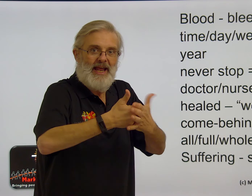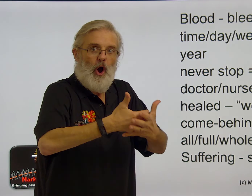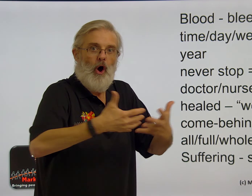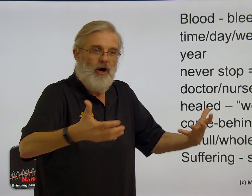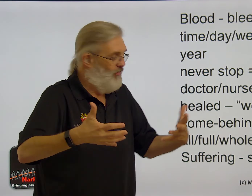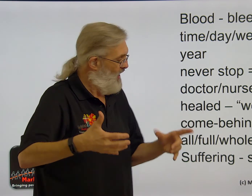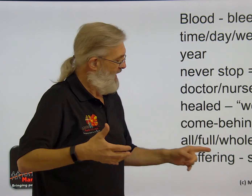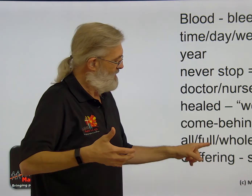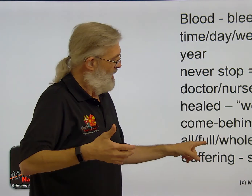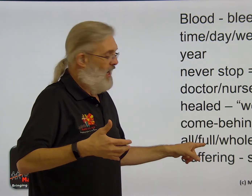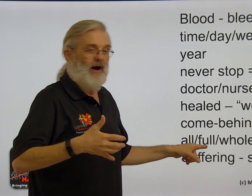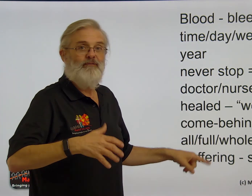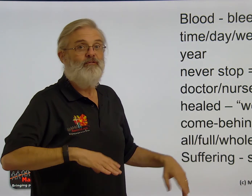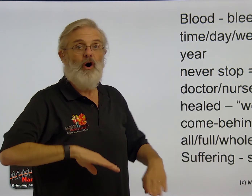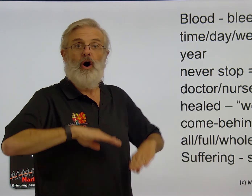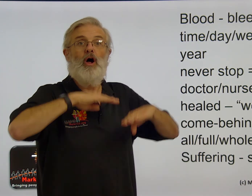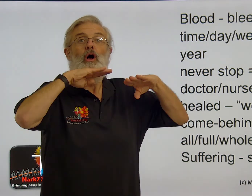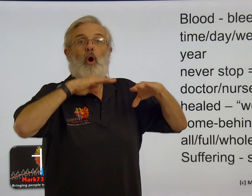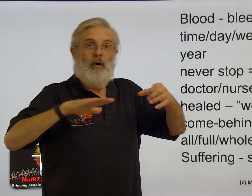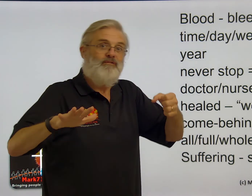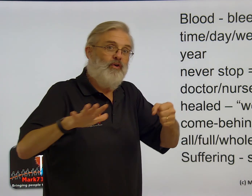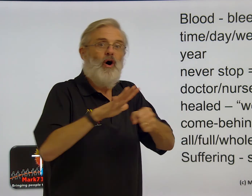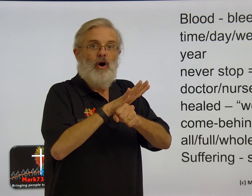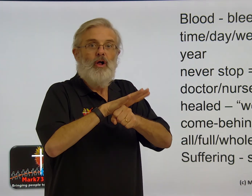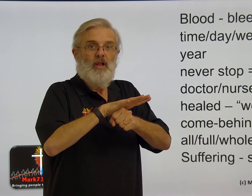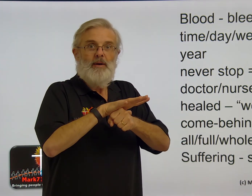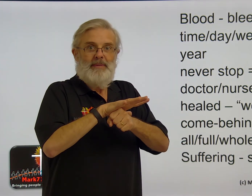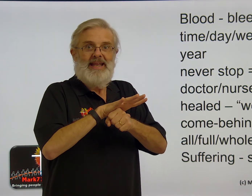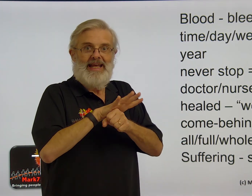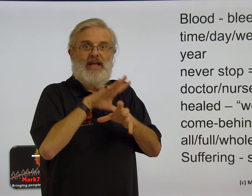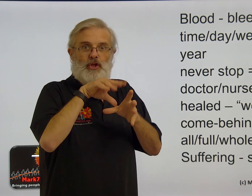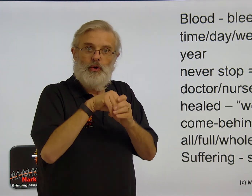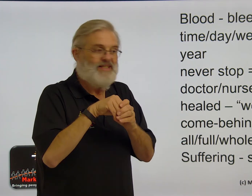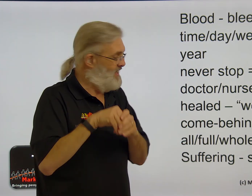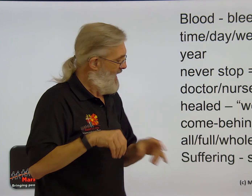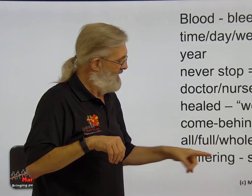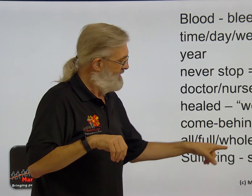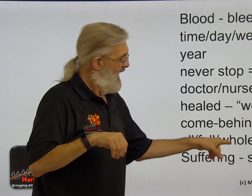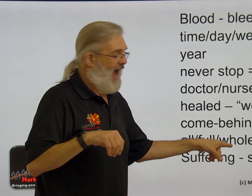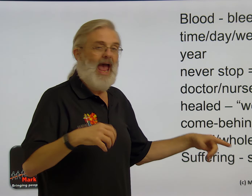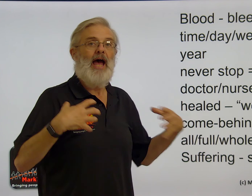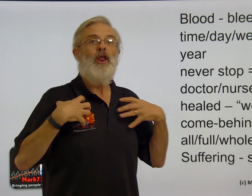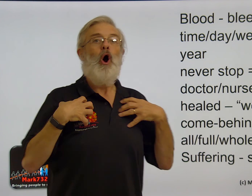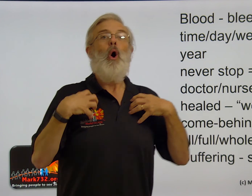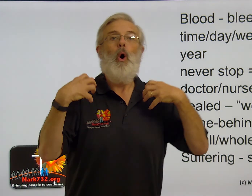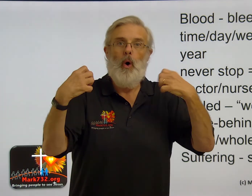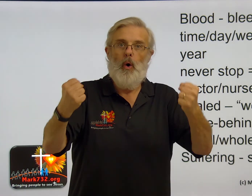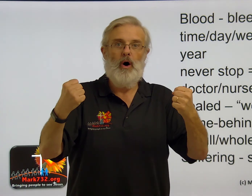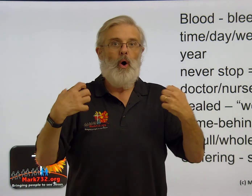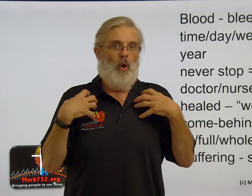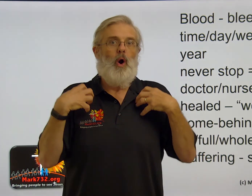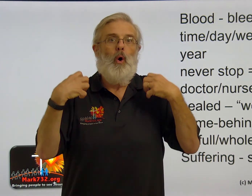all things, full or full meaning it includes things, and whole or whole as